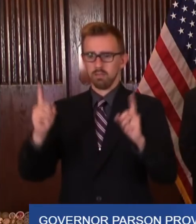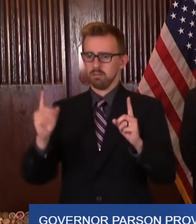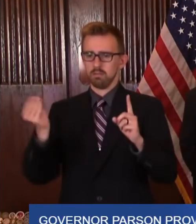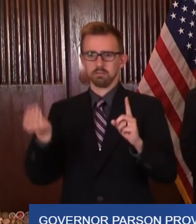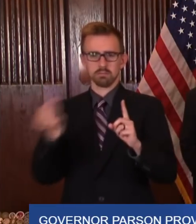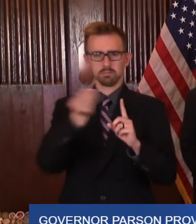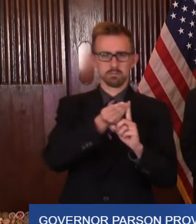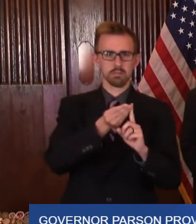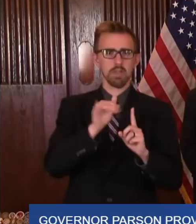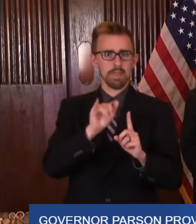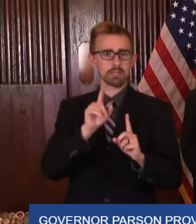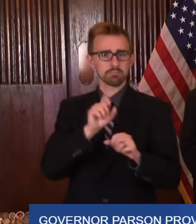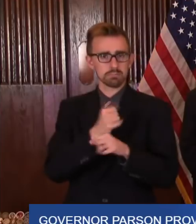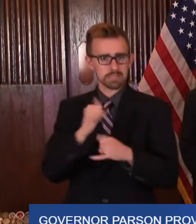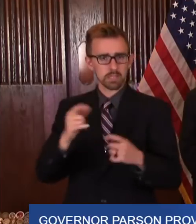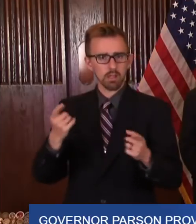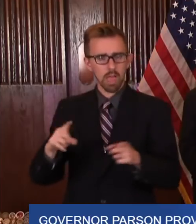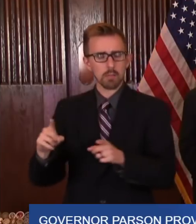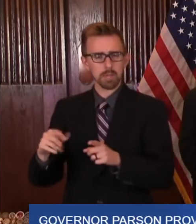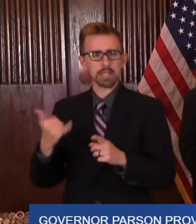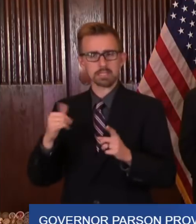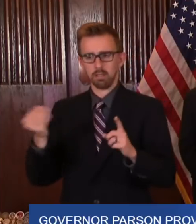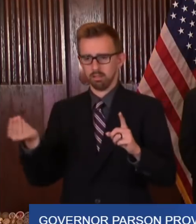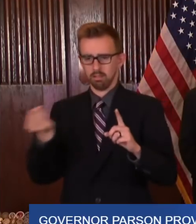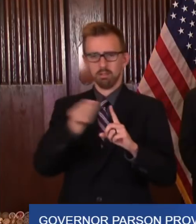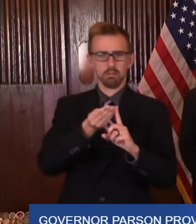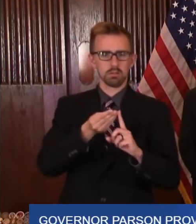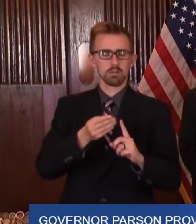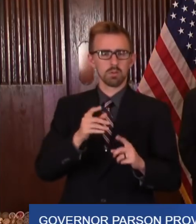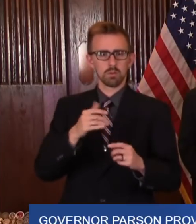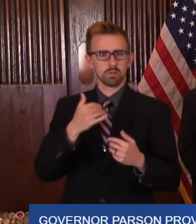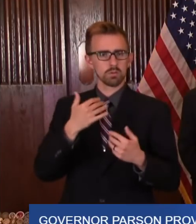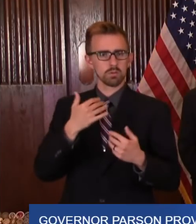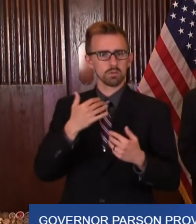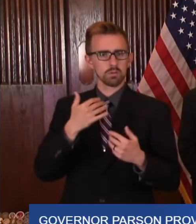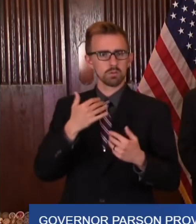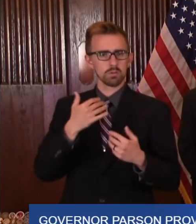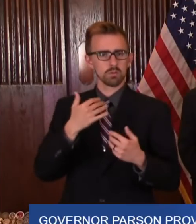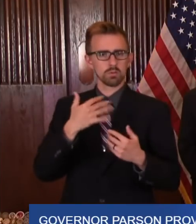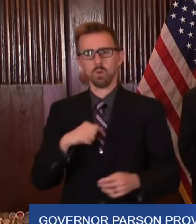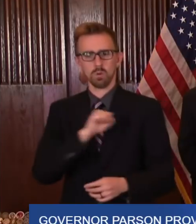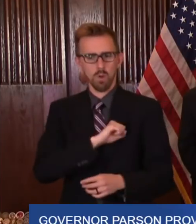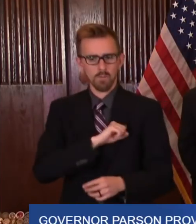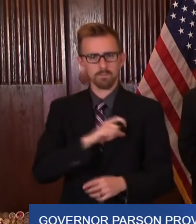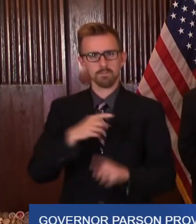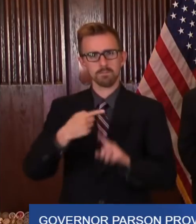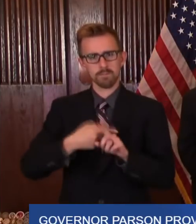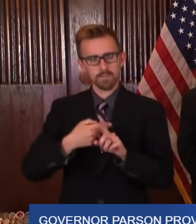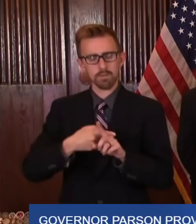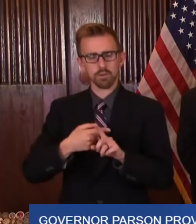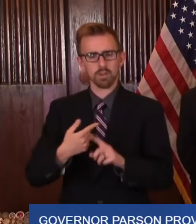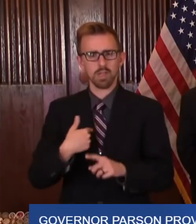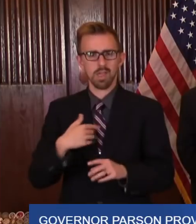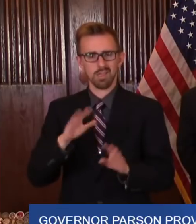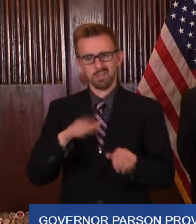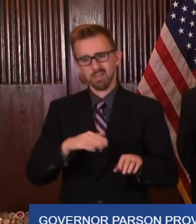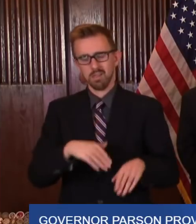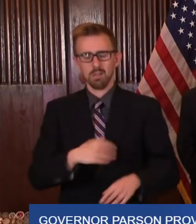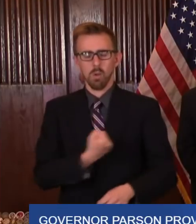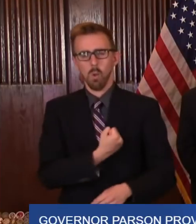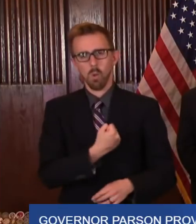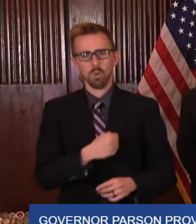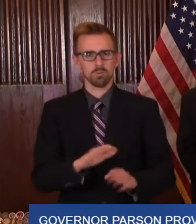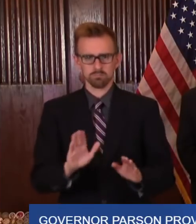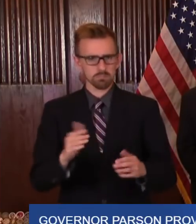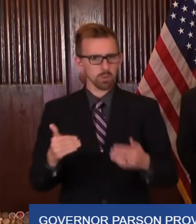transmission. That certainly is happening. And so this would not be a time to say, well, gosh, I've got a cough and a fever, I'm going to ignore that. No, we would